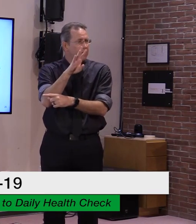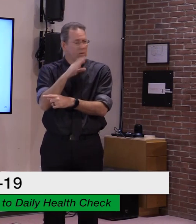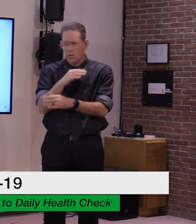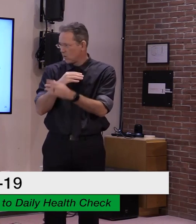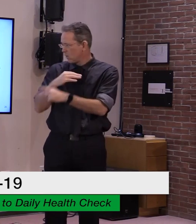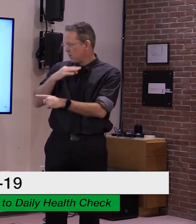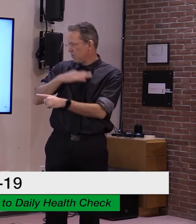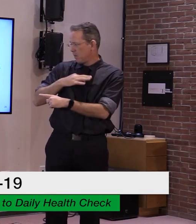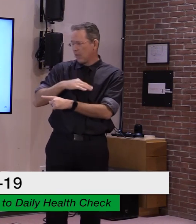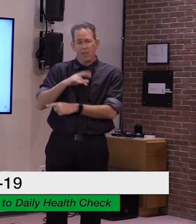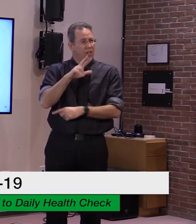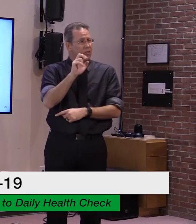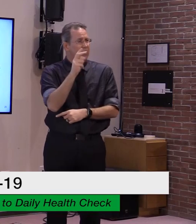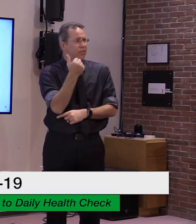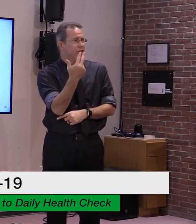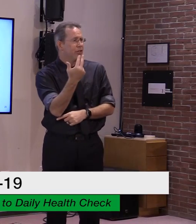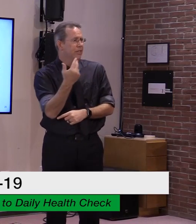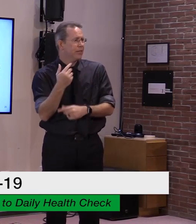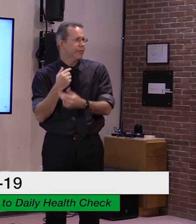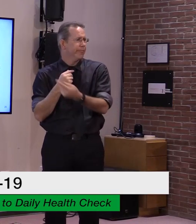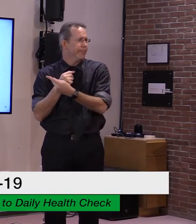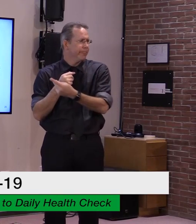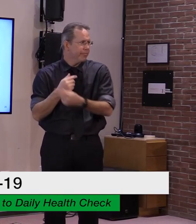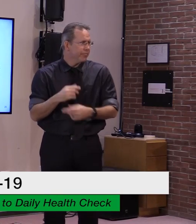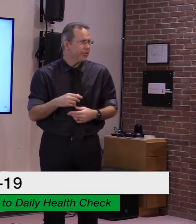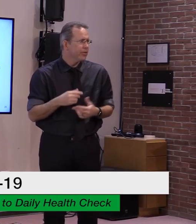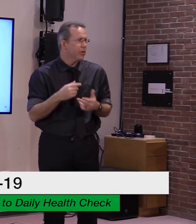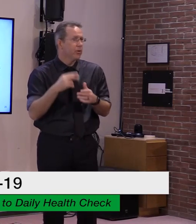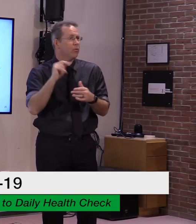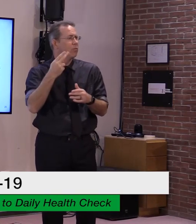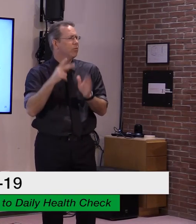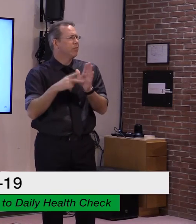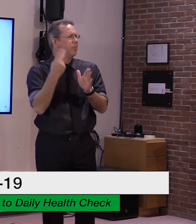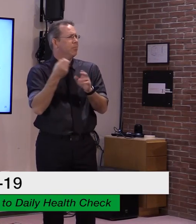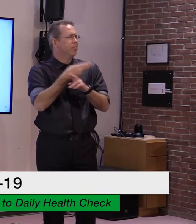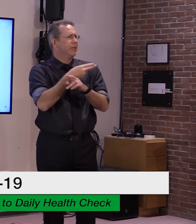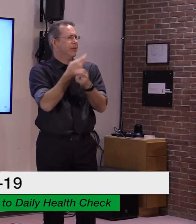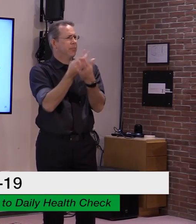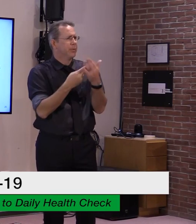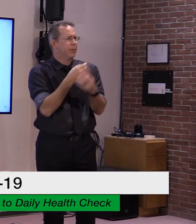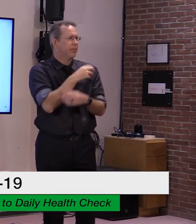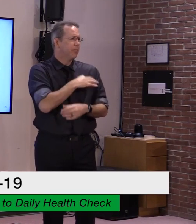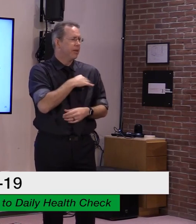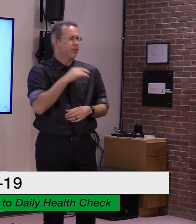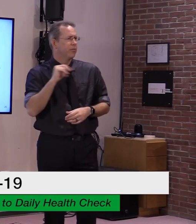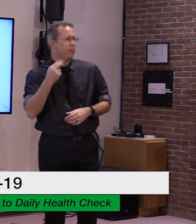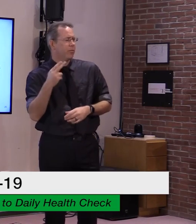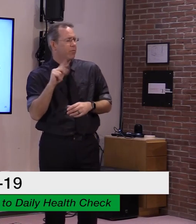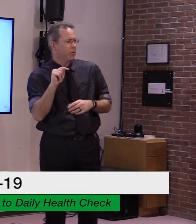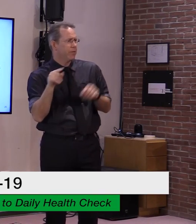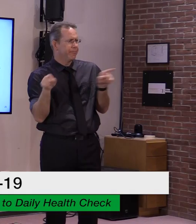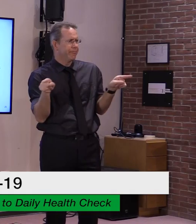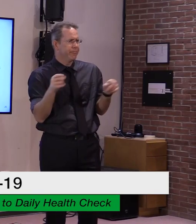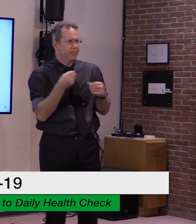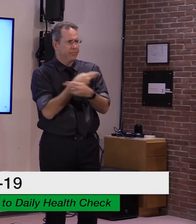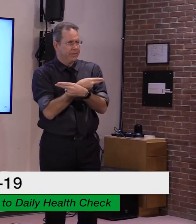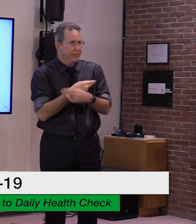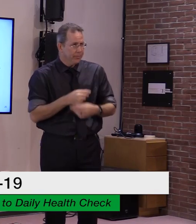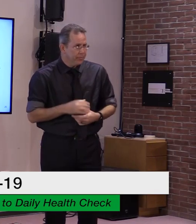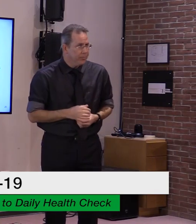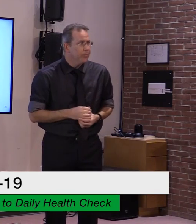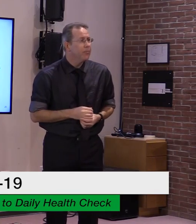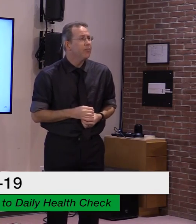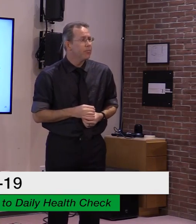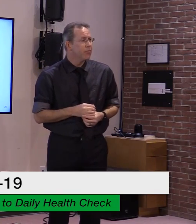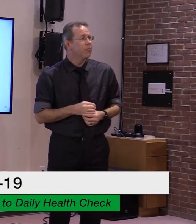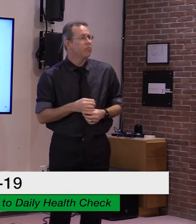compare that to the 71 cases added in new hampshire bringing its total to 574 and the 20 cases added in maine